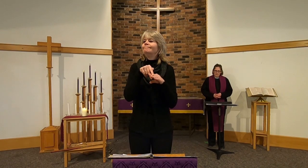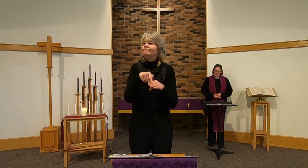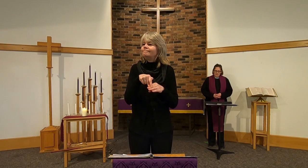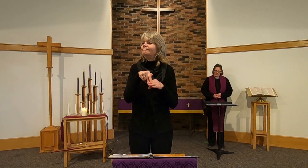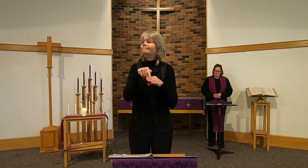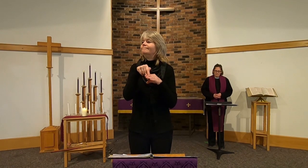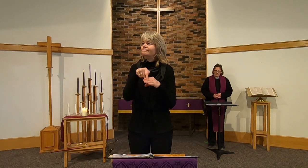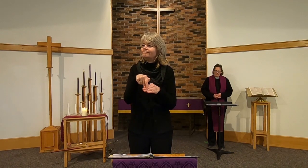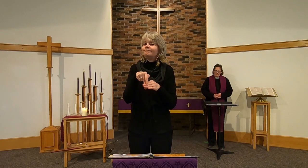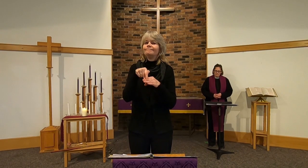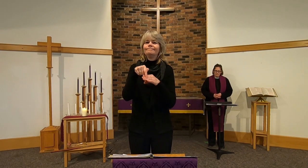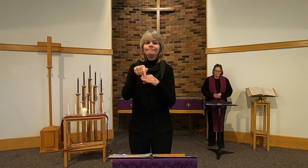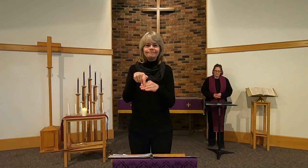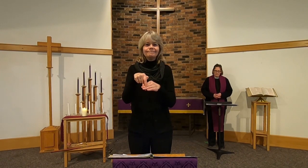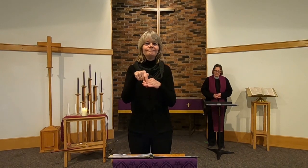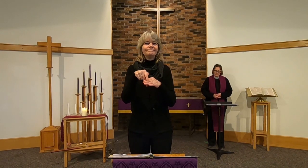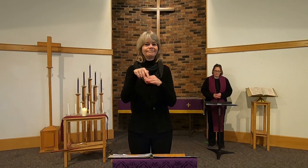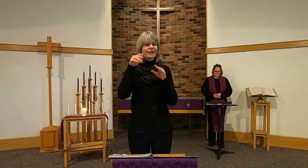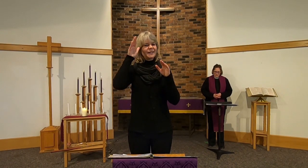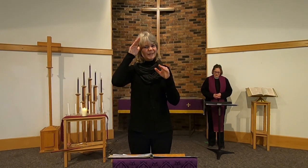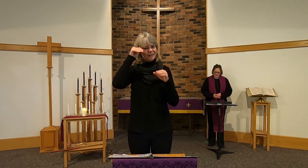on a donkey.